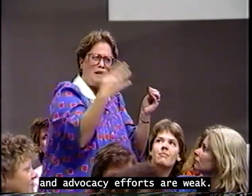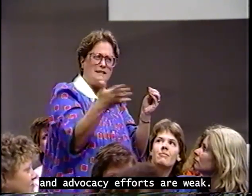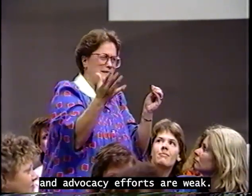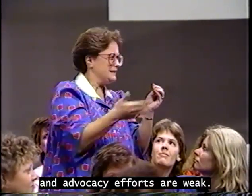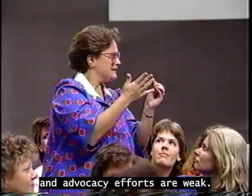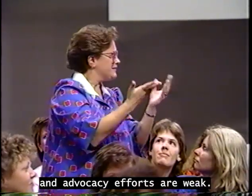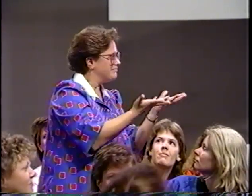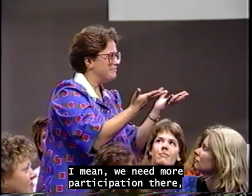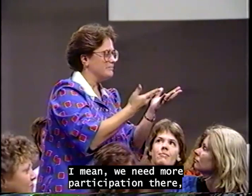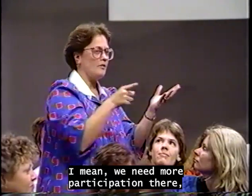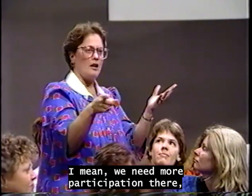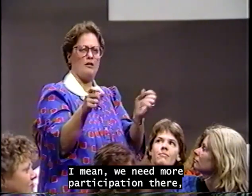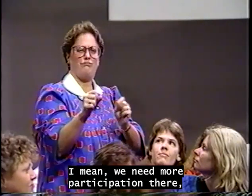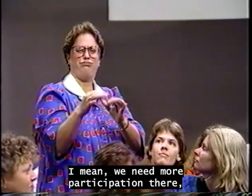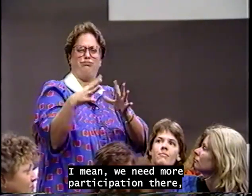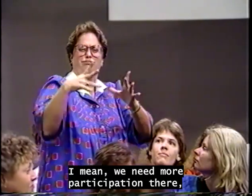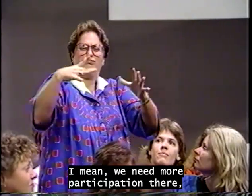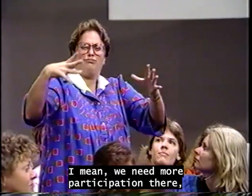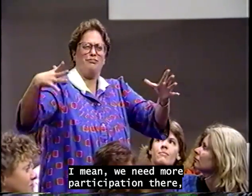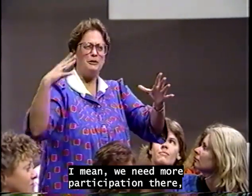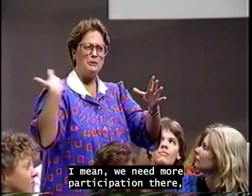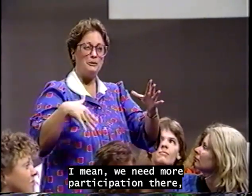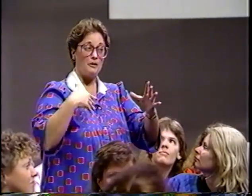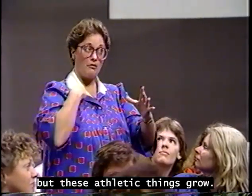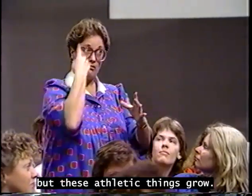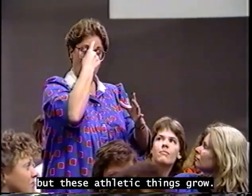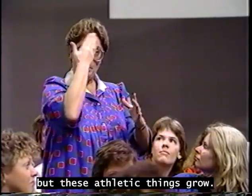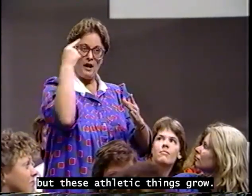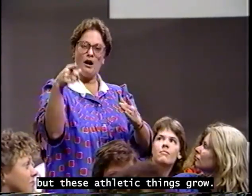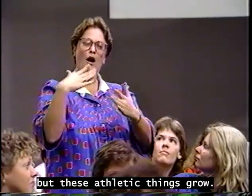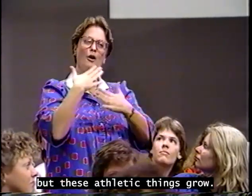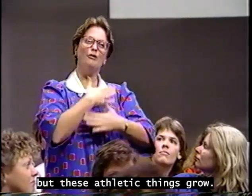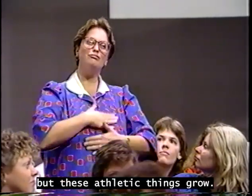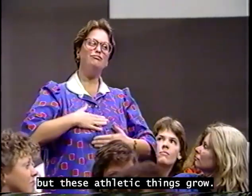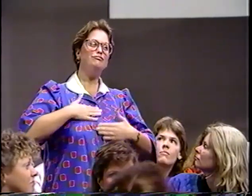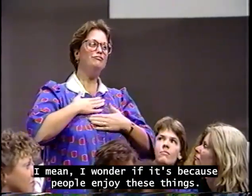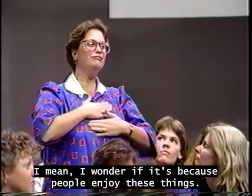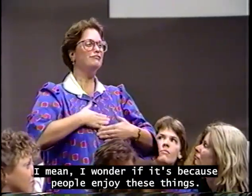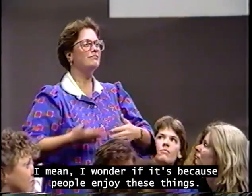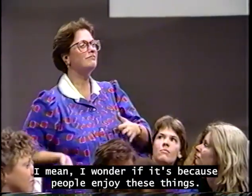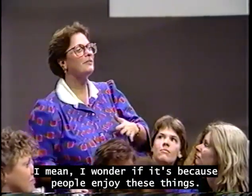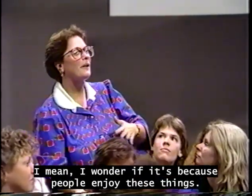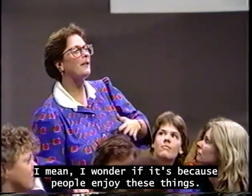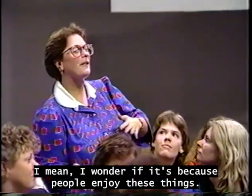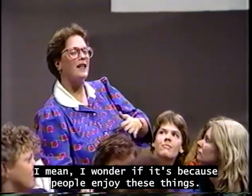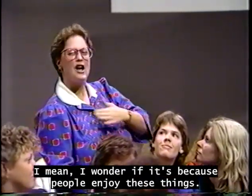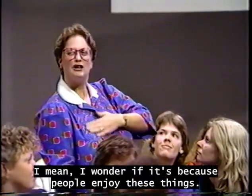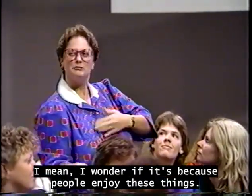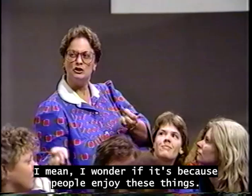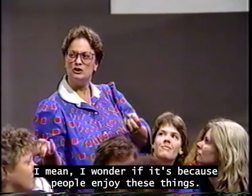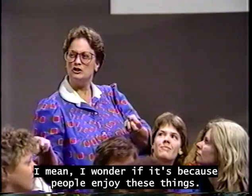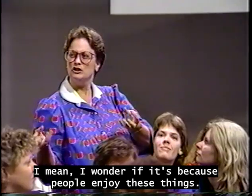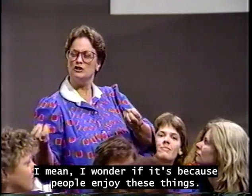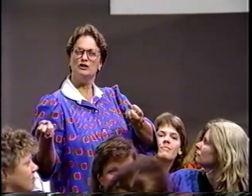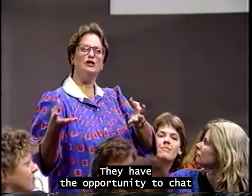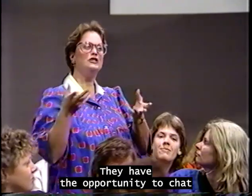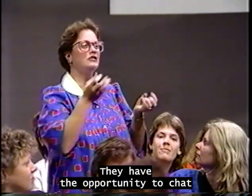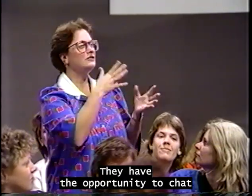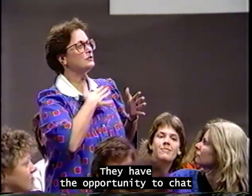advocacy efforts, are weak. I mean, we need more participation there. But these athletic things grow. I mean, I wonder if it's because people enjoy these things. They have the